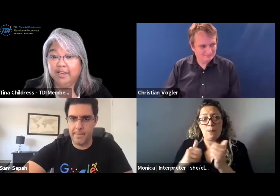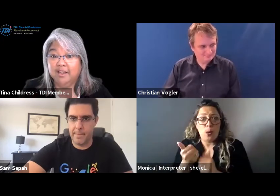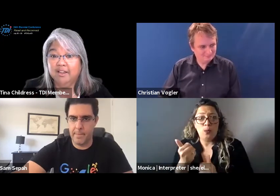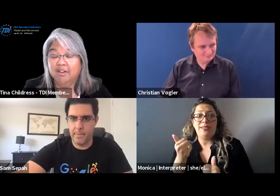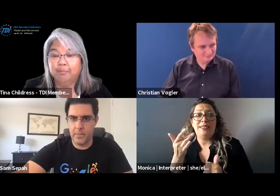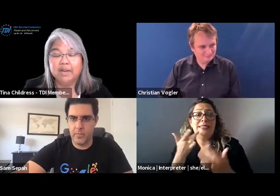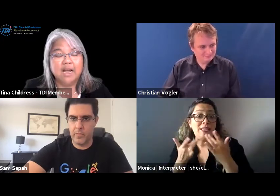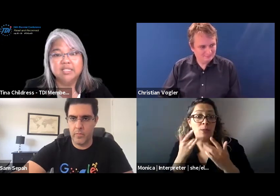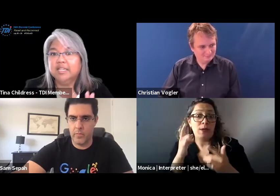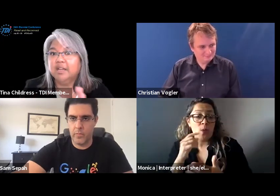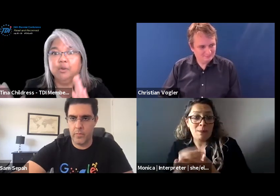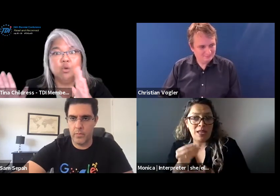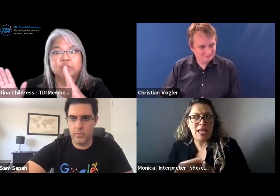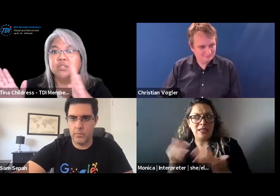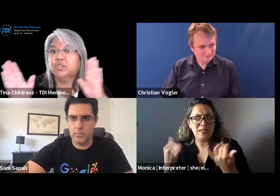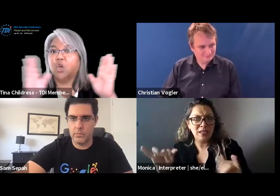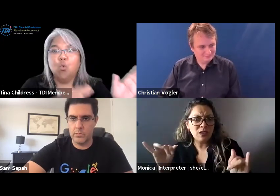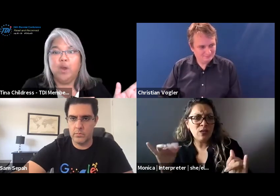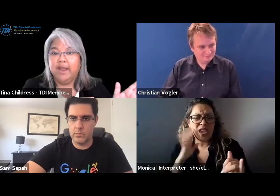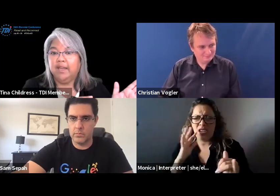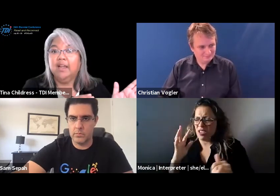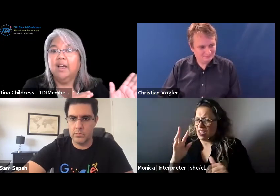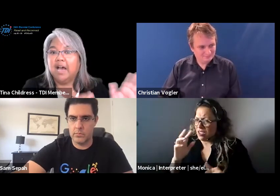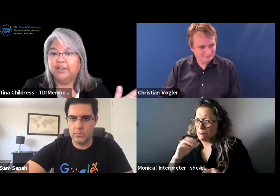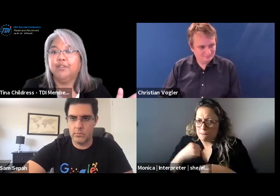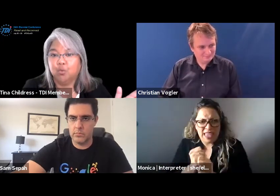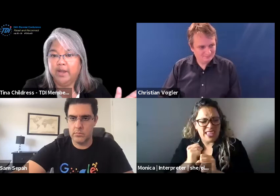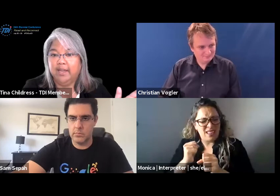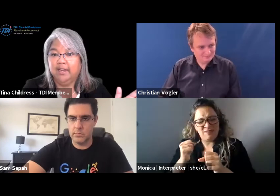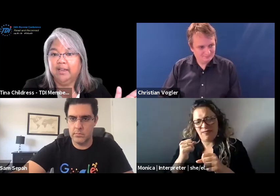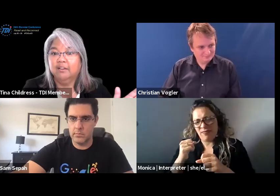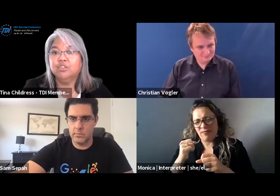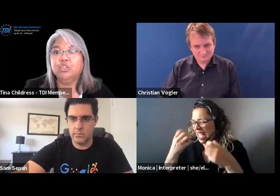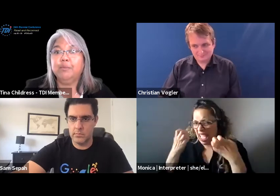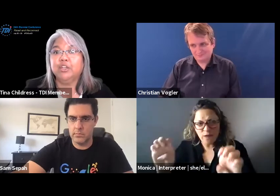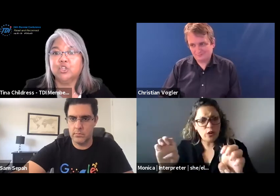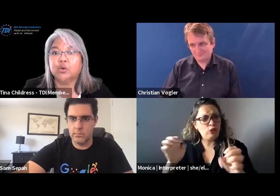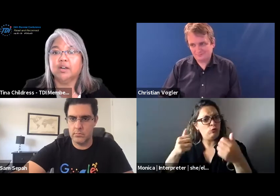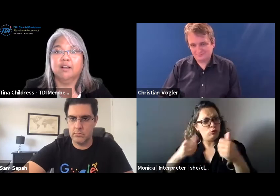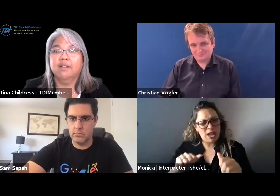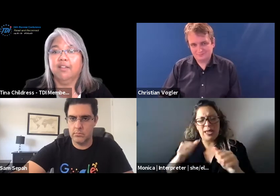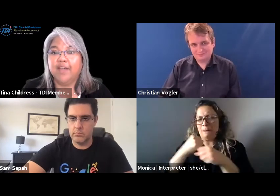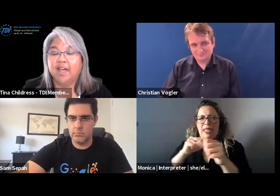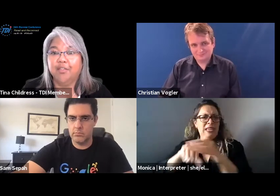money, but I see them go so way out of their way to make sure that